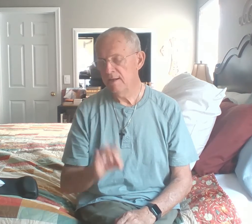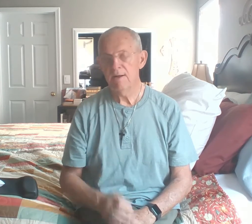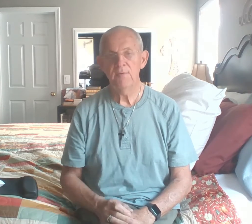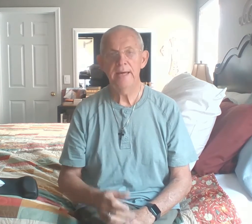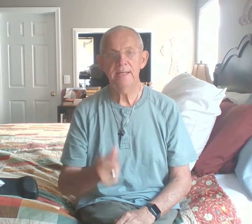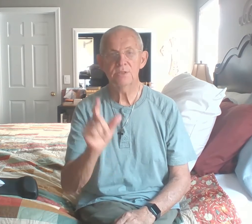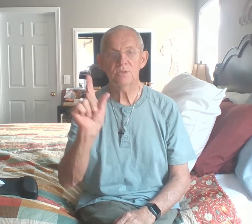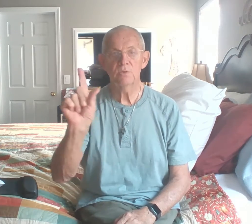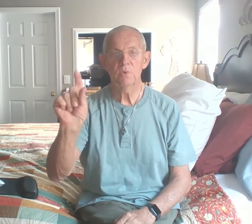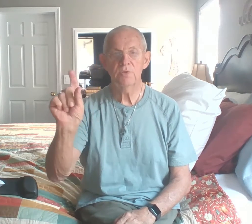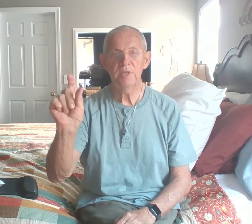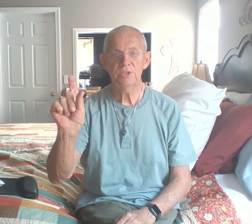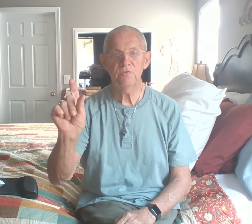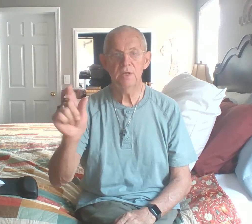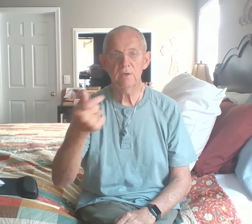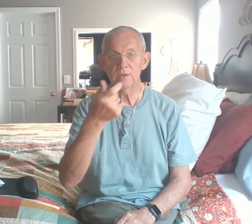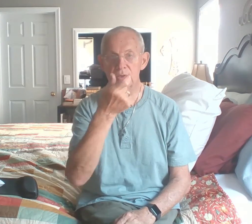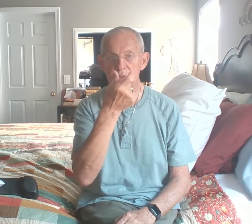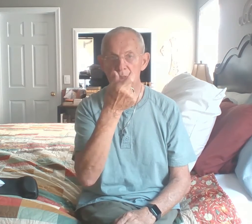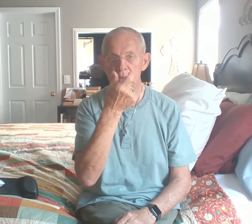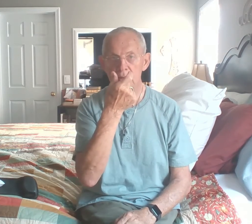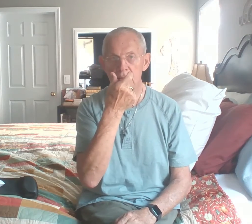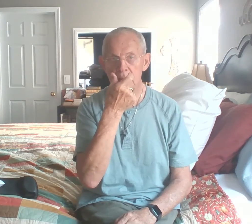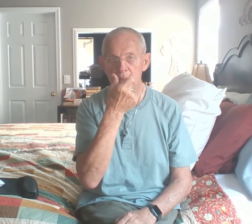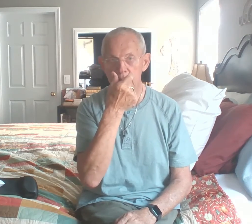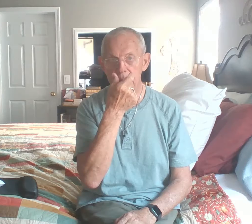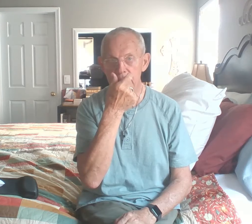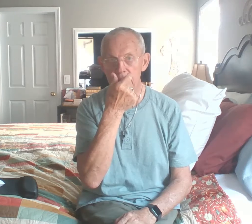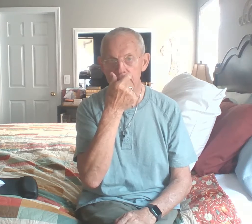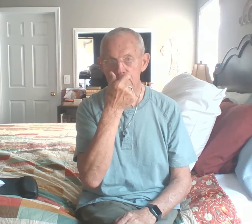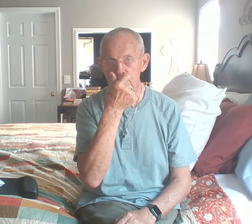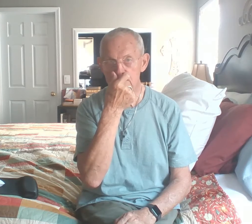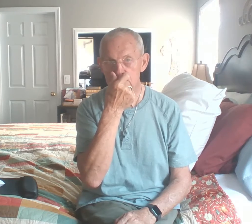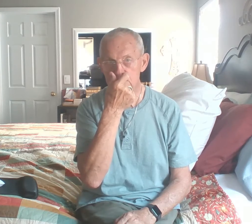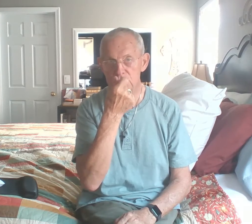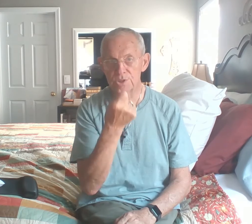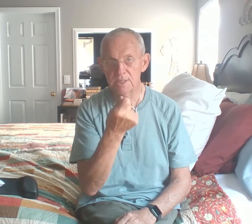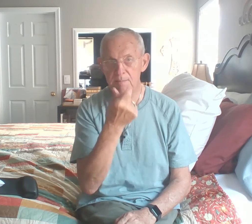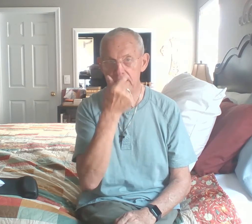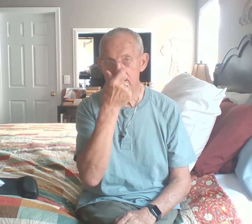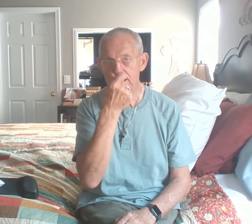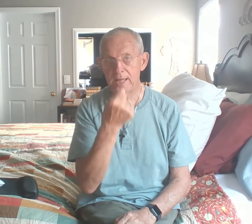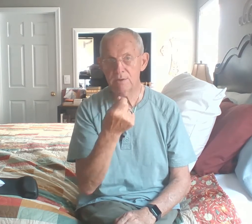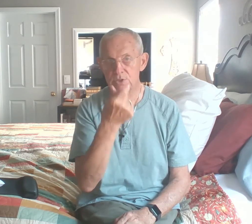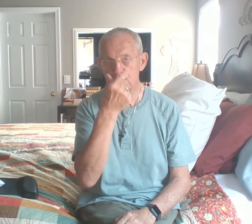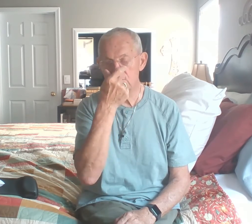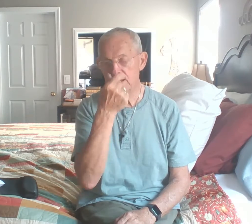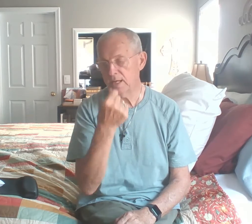That is with these fingers up here by the nose and just come out, handkerchief.